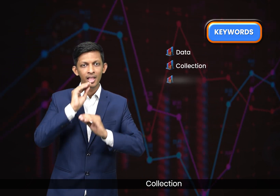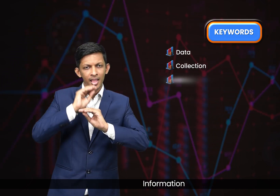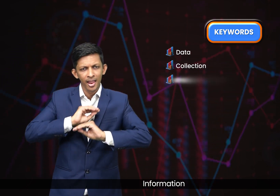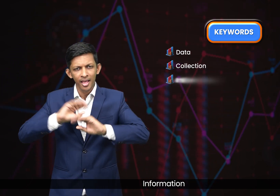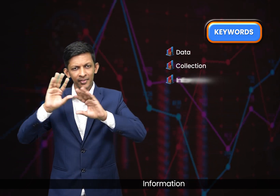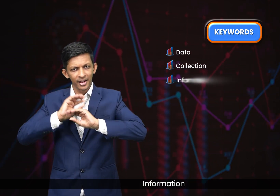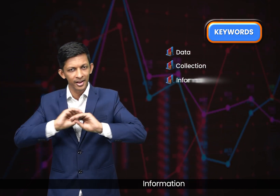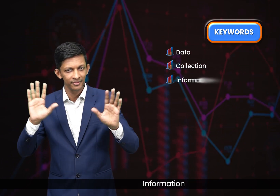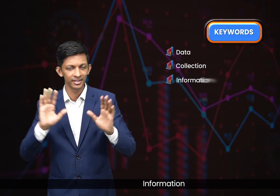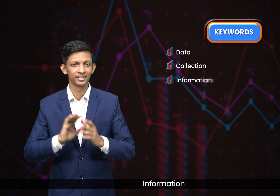information,